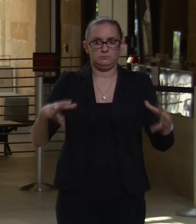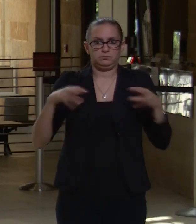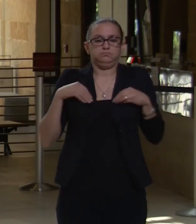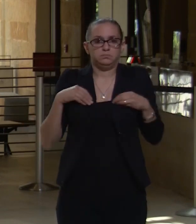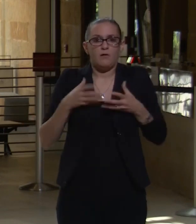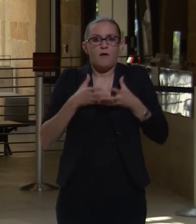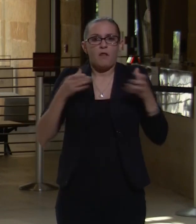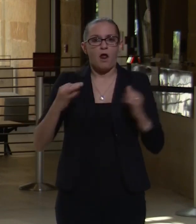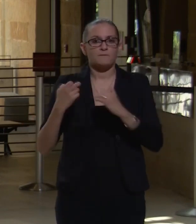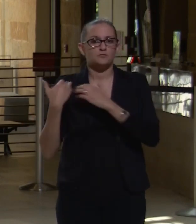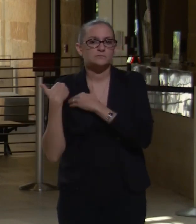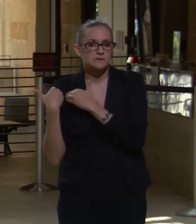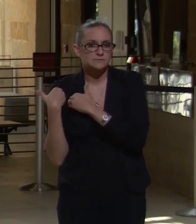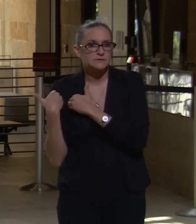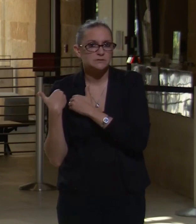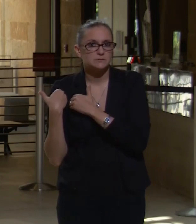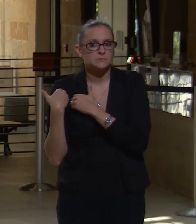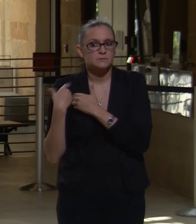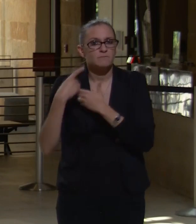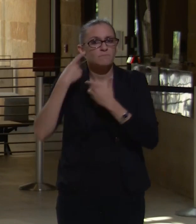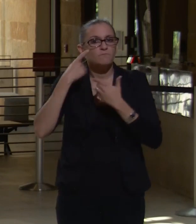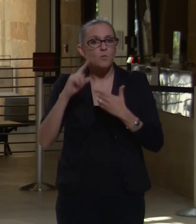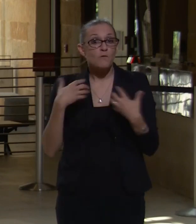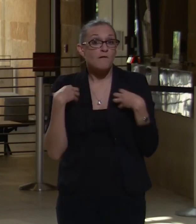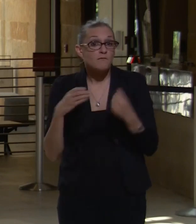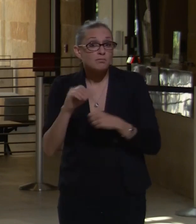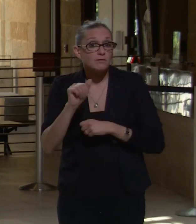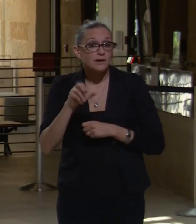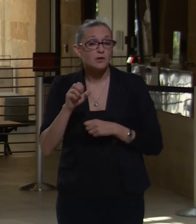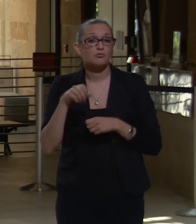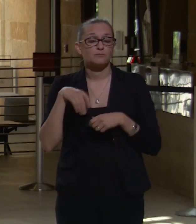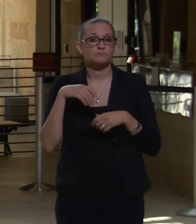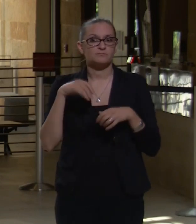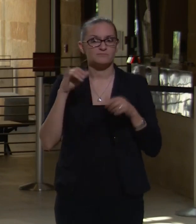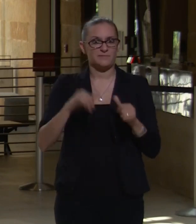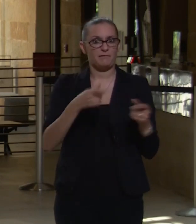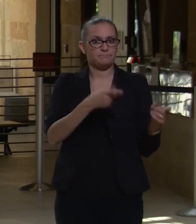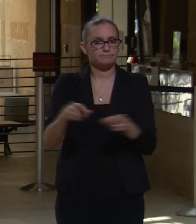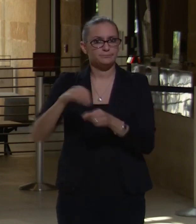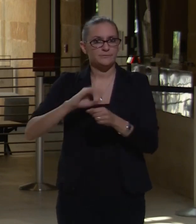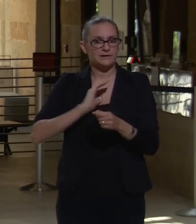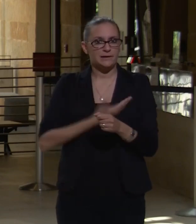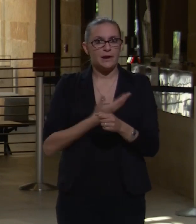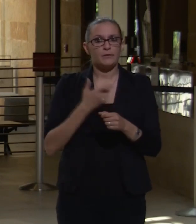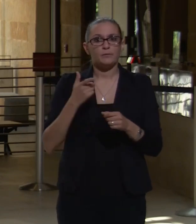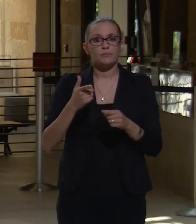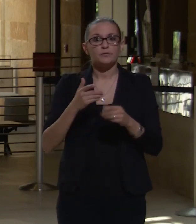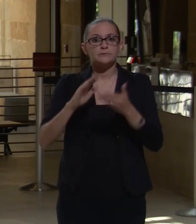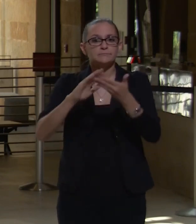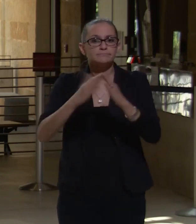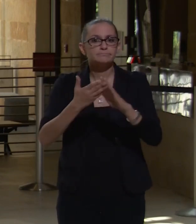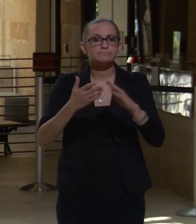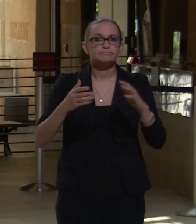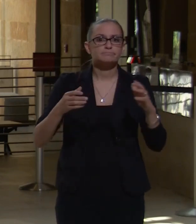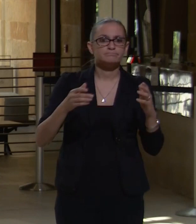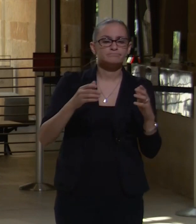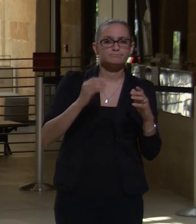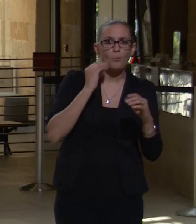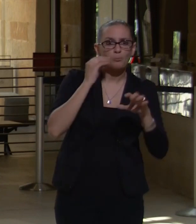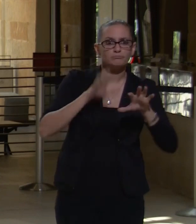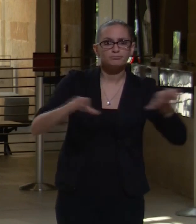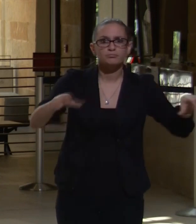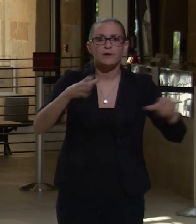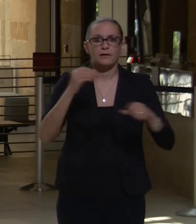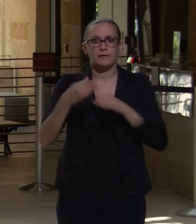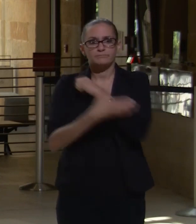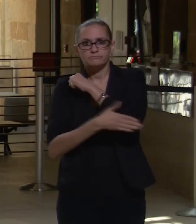lot of the responsibility for the health care that goes on in our suburban and our rural counties. And